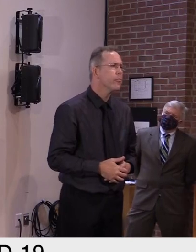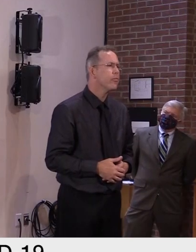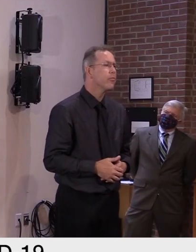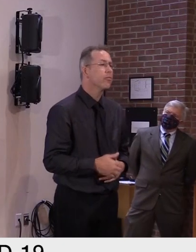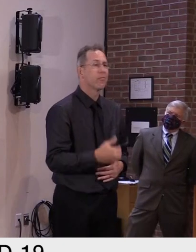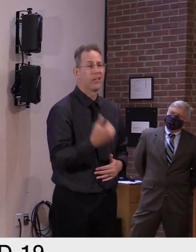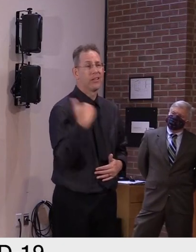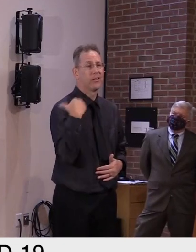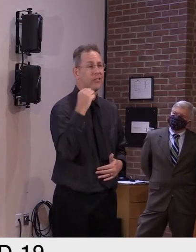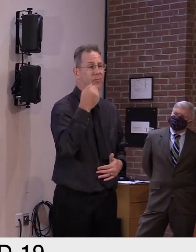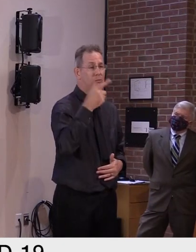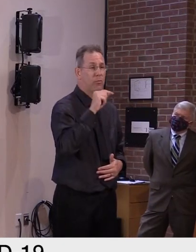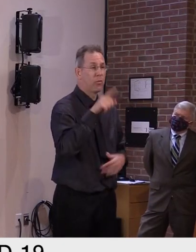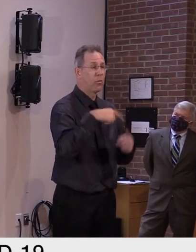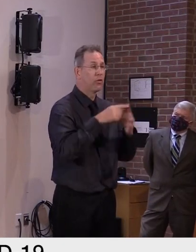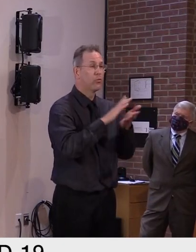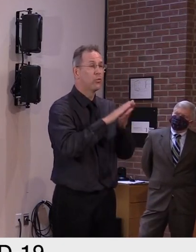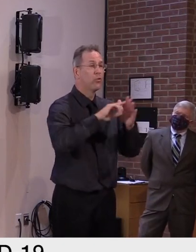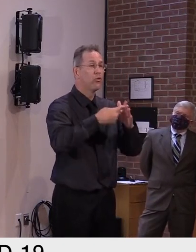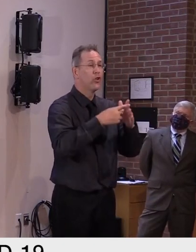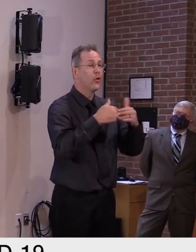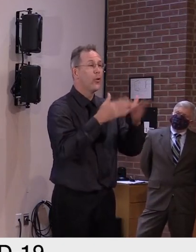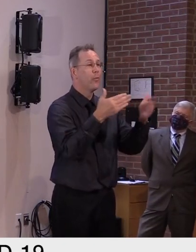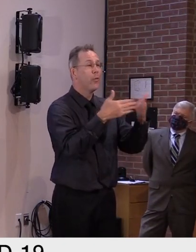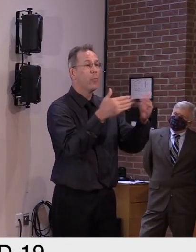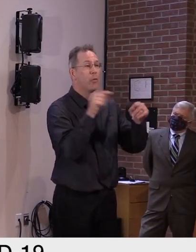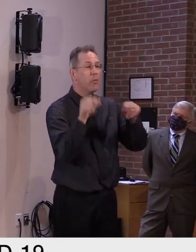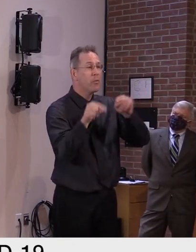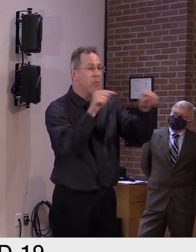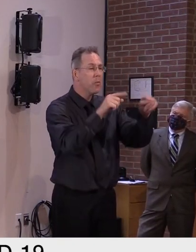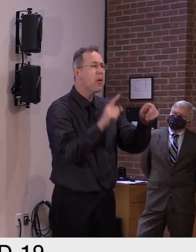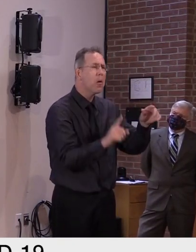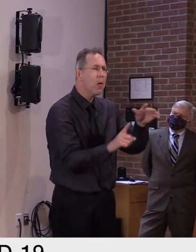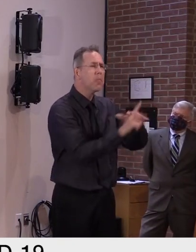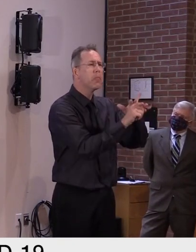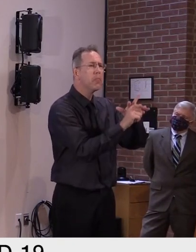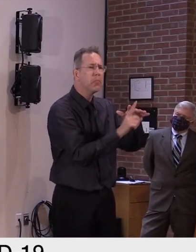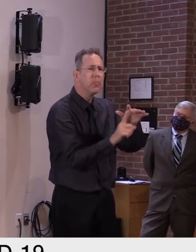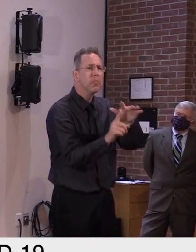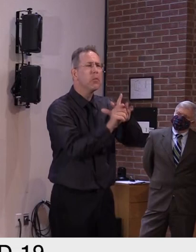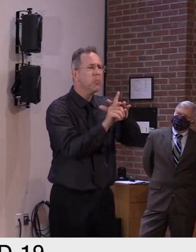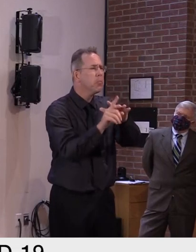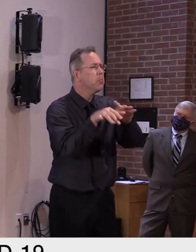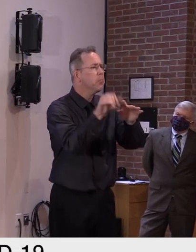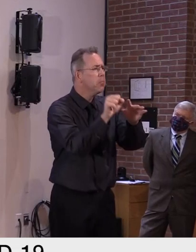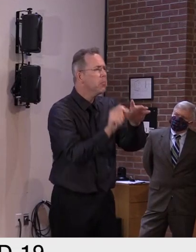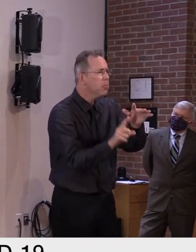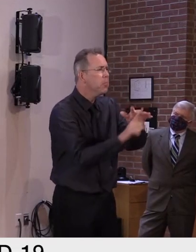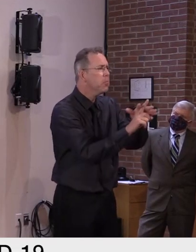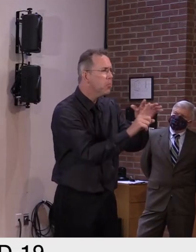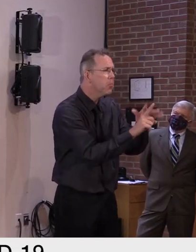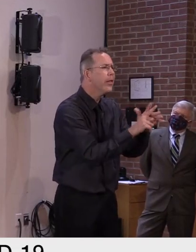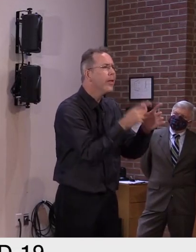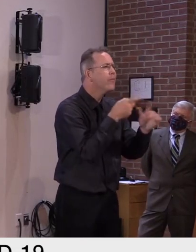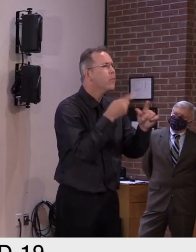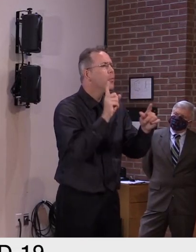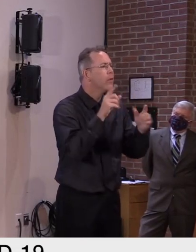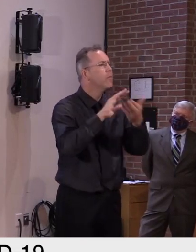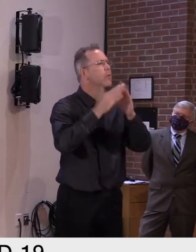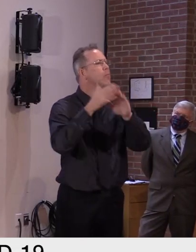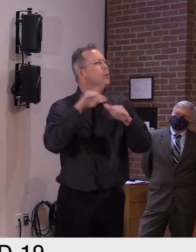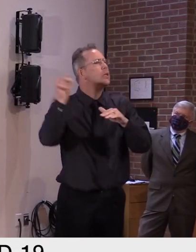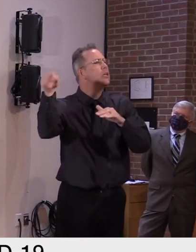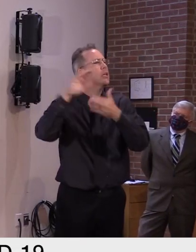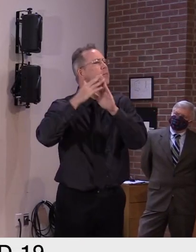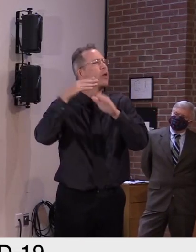people came to school on a day they were infectious. They didn't know they were ill yet, and they were actually sort of left over